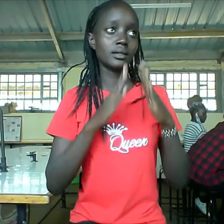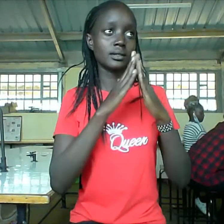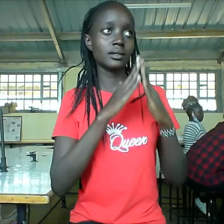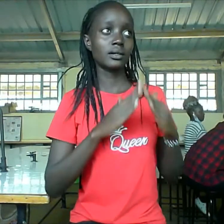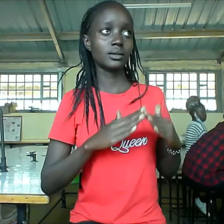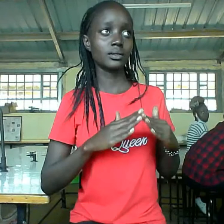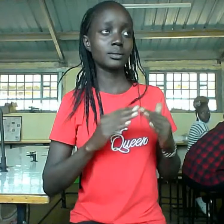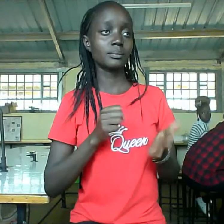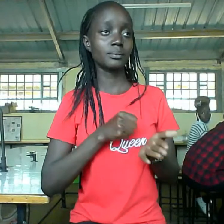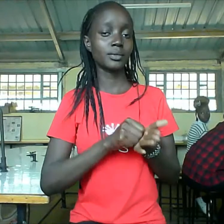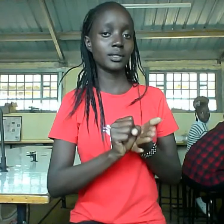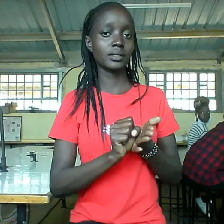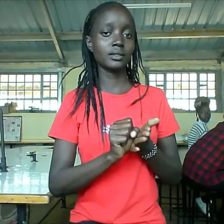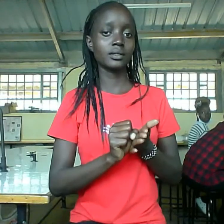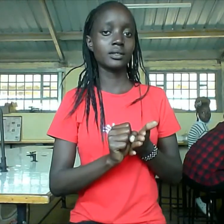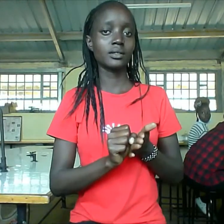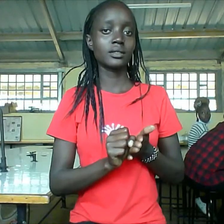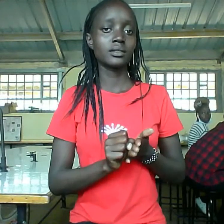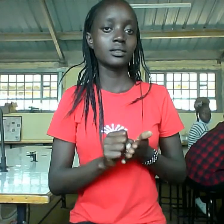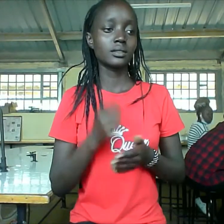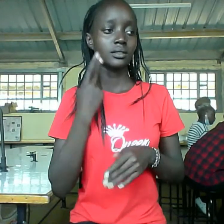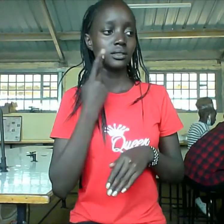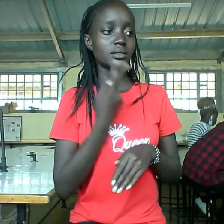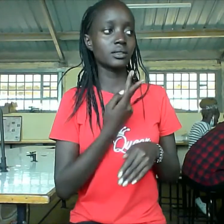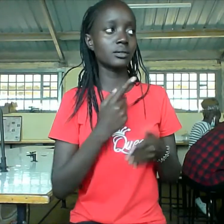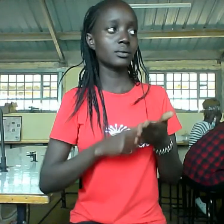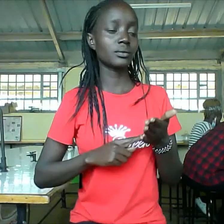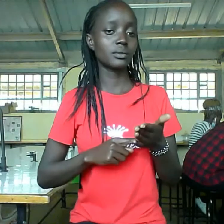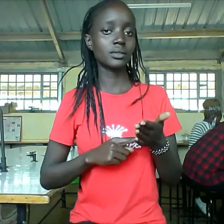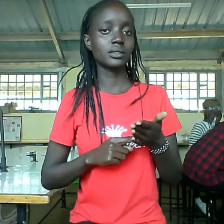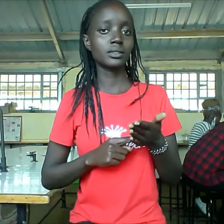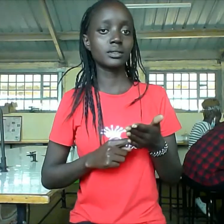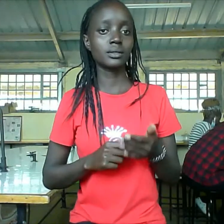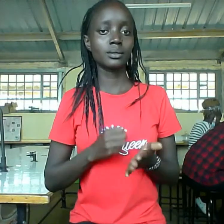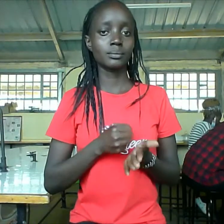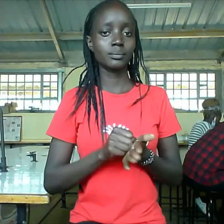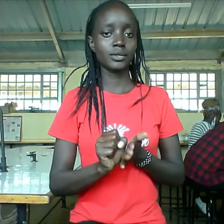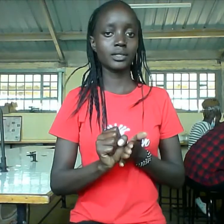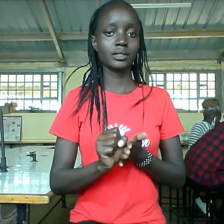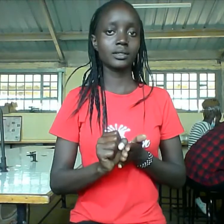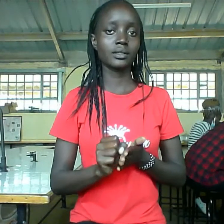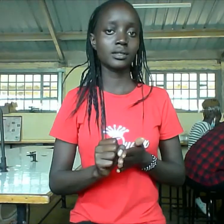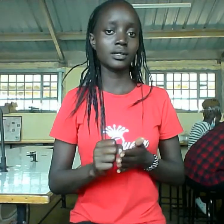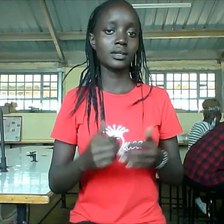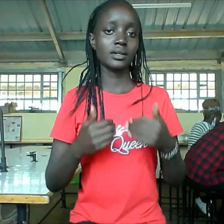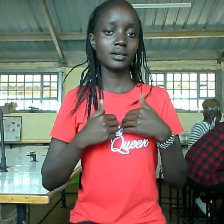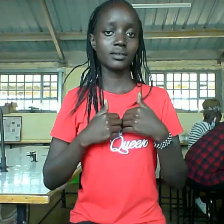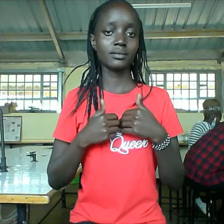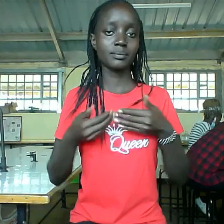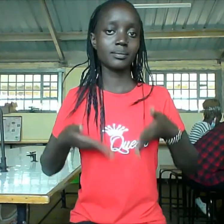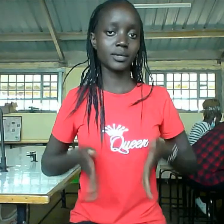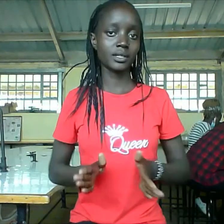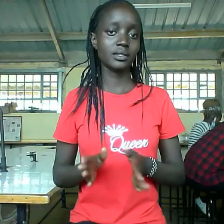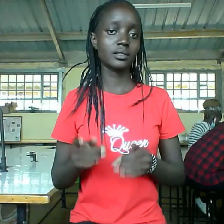sow, which he favored, had given birth to 6 piglets. The piglets looked